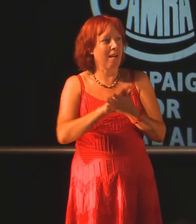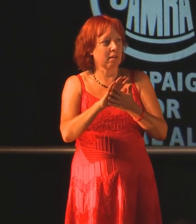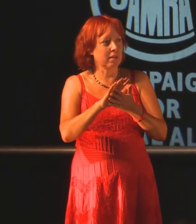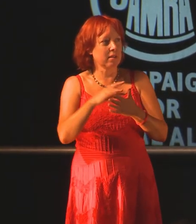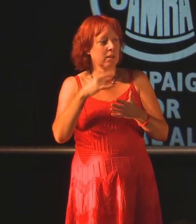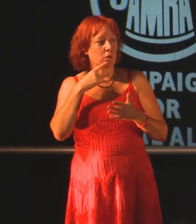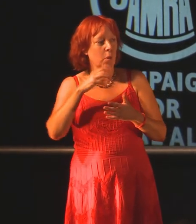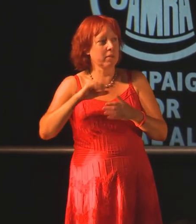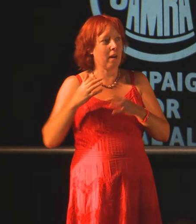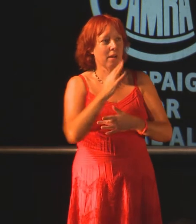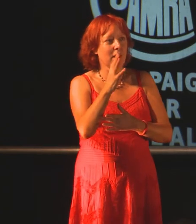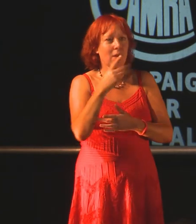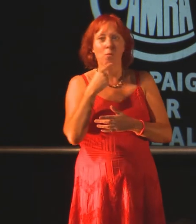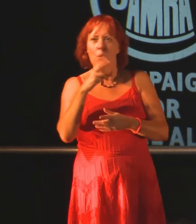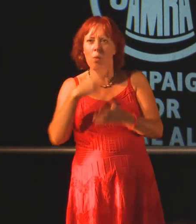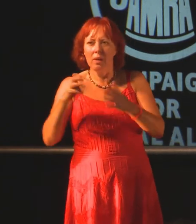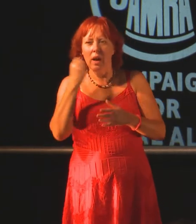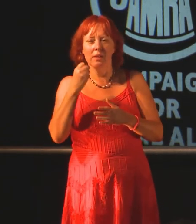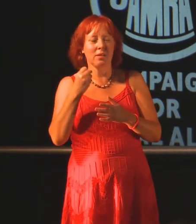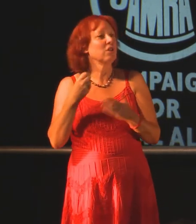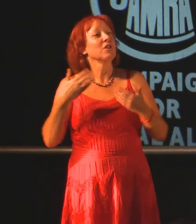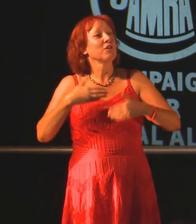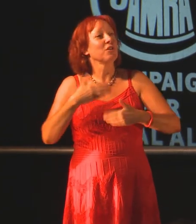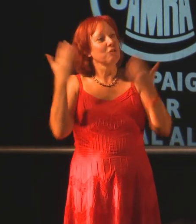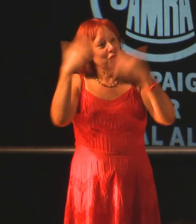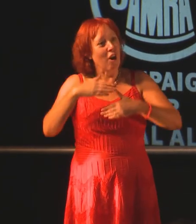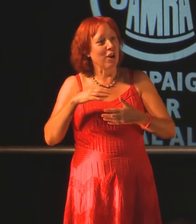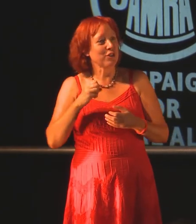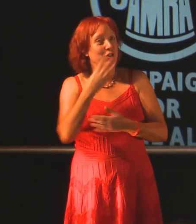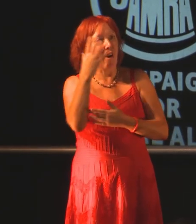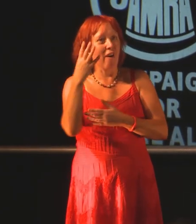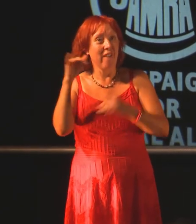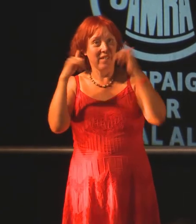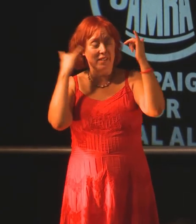And the gold, good grief, they've won again, Dark Star Festival.